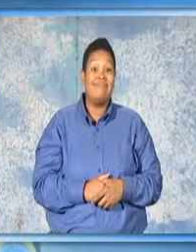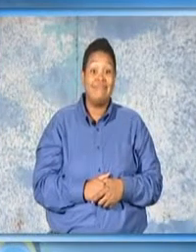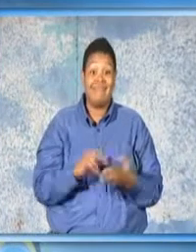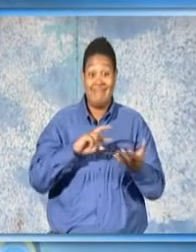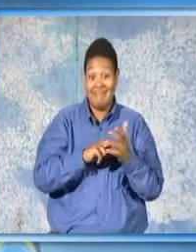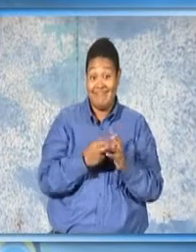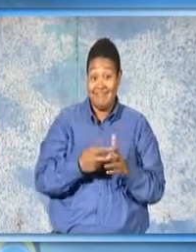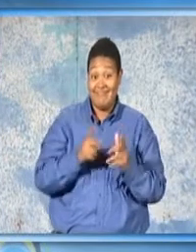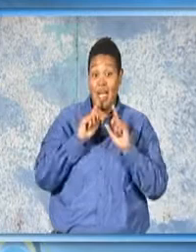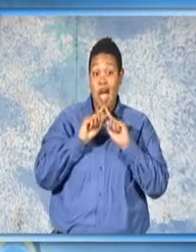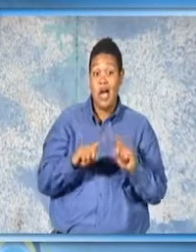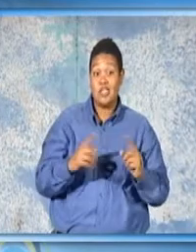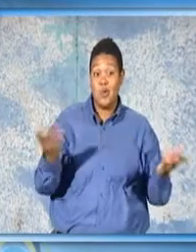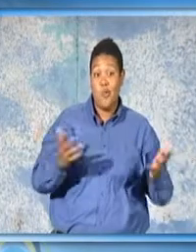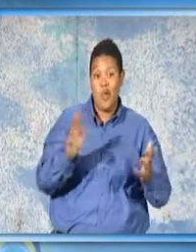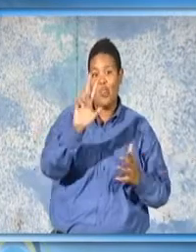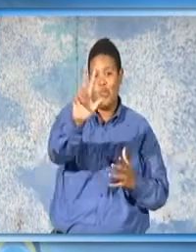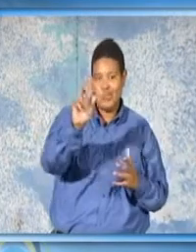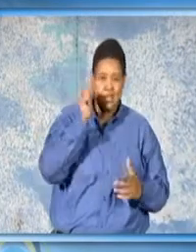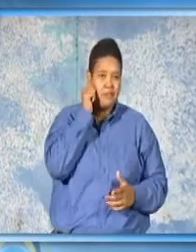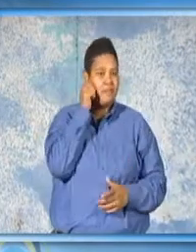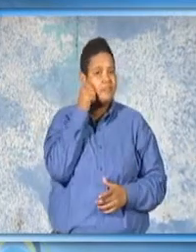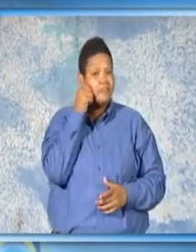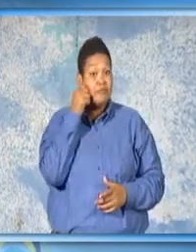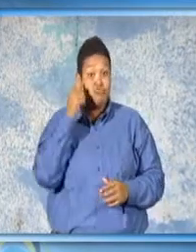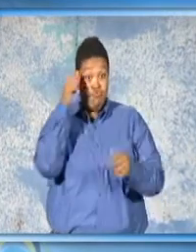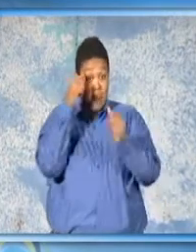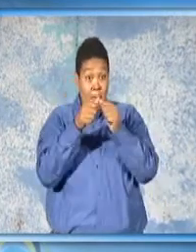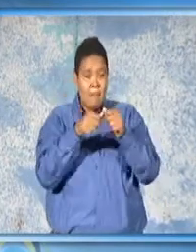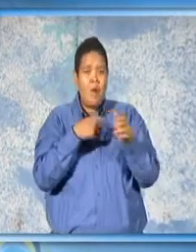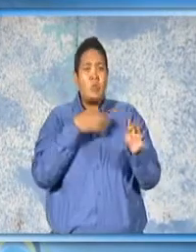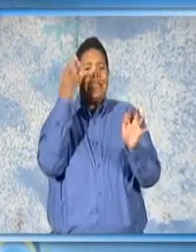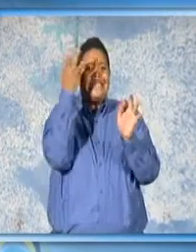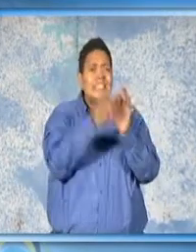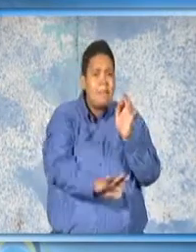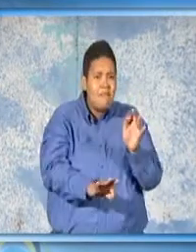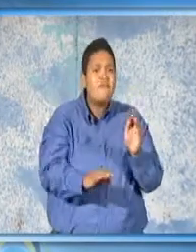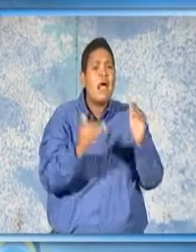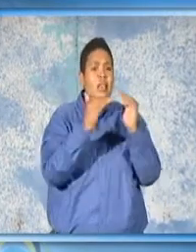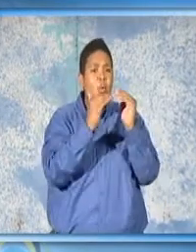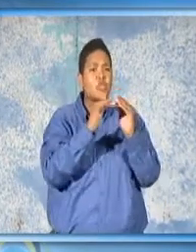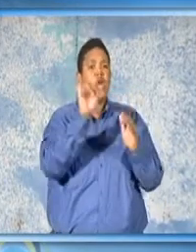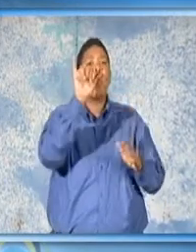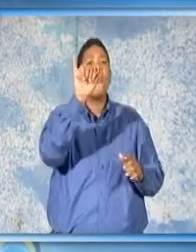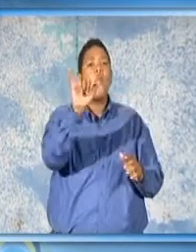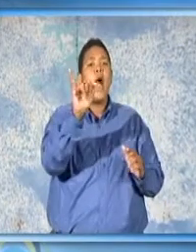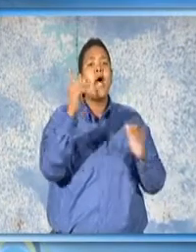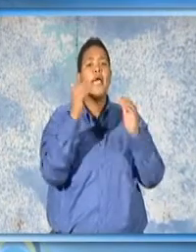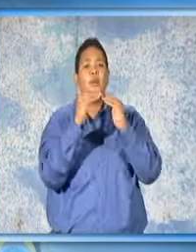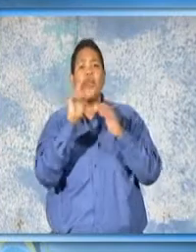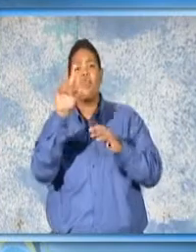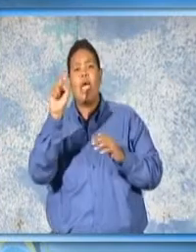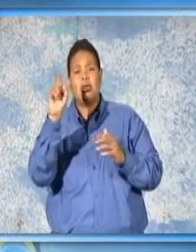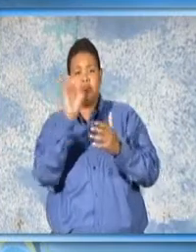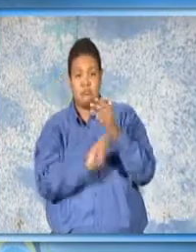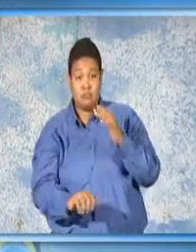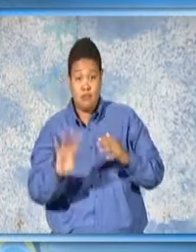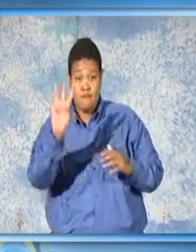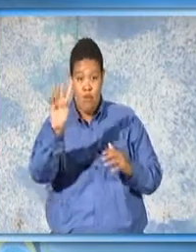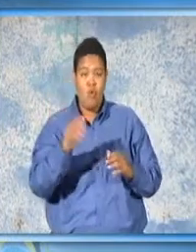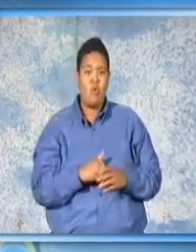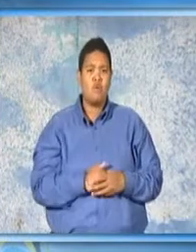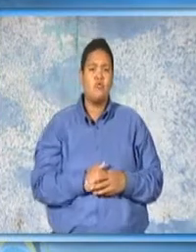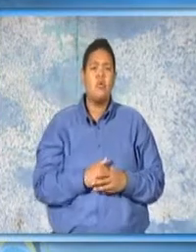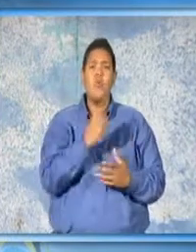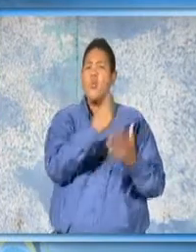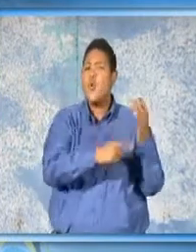Therefore, the gradient is 3. Remember, we simplified the equation to y equals 3x minus 4. What